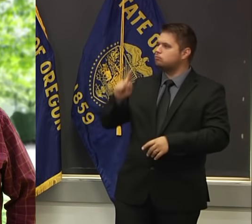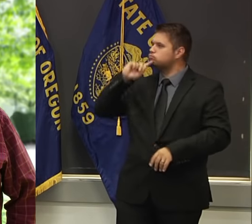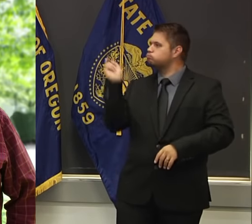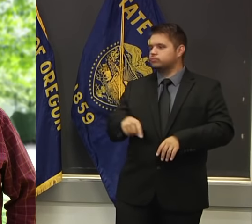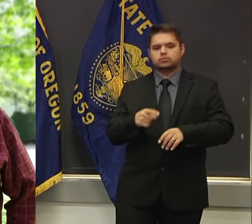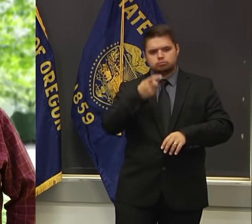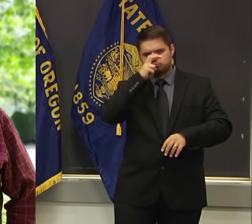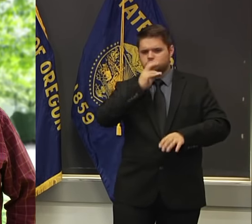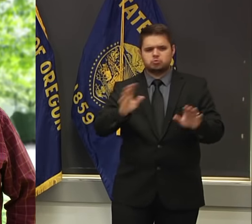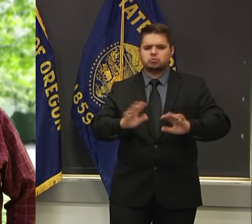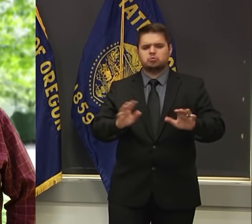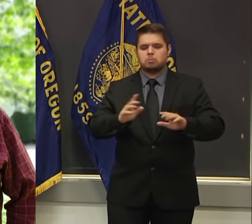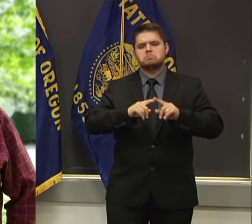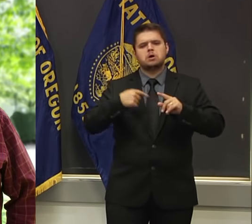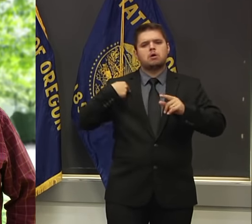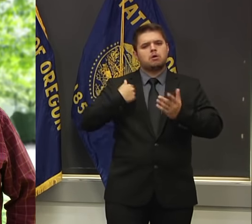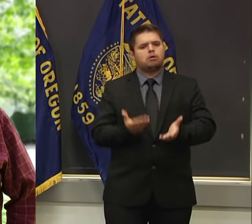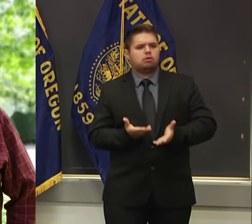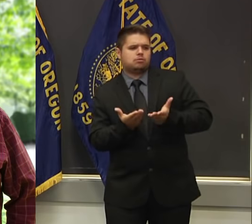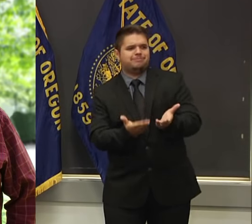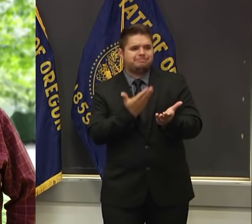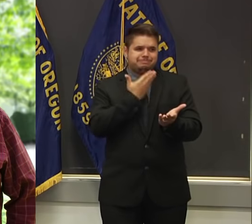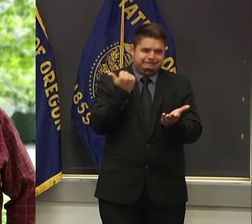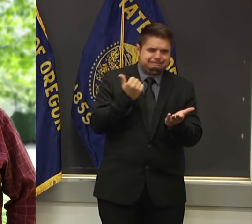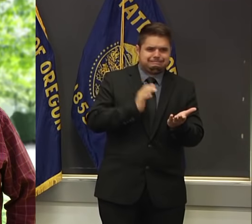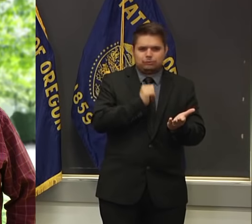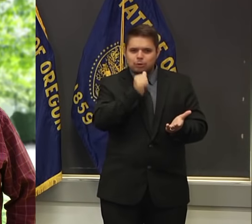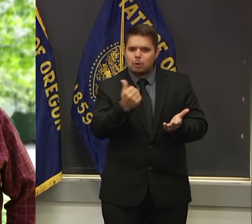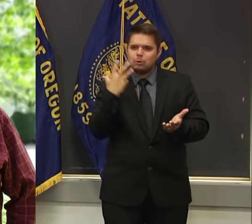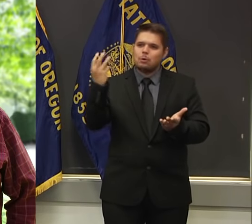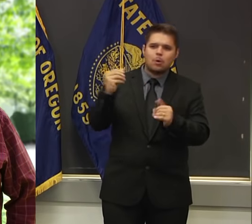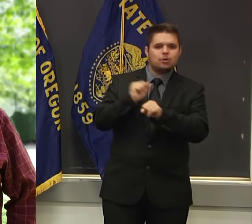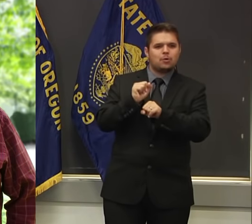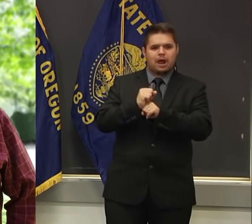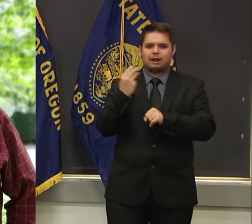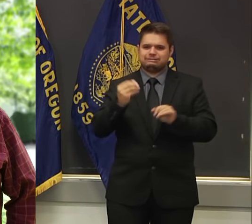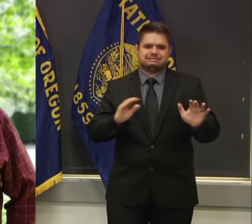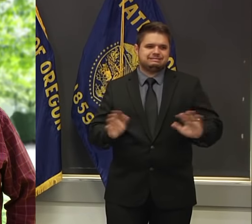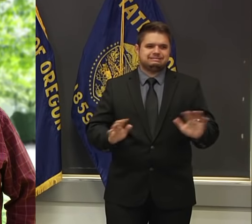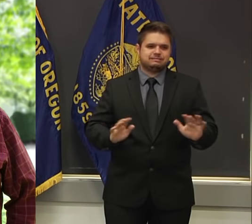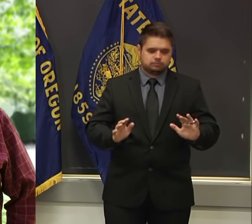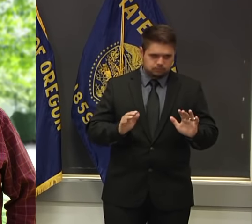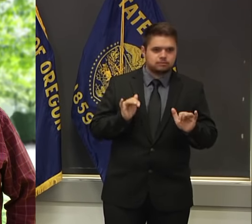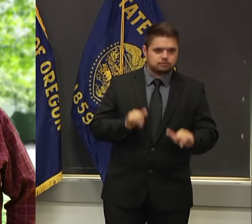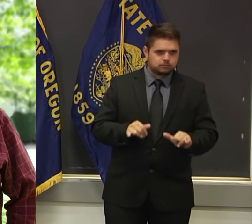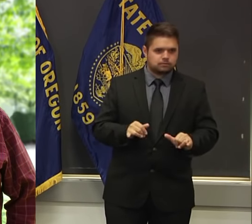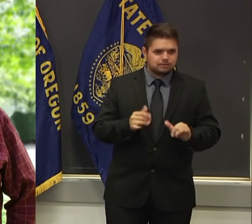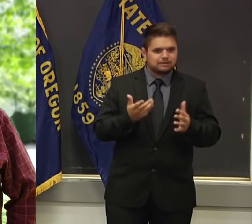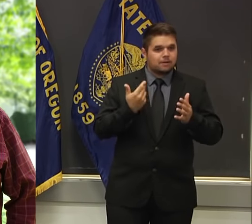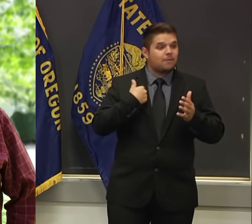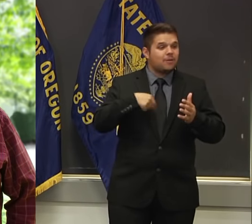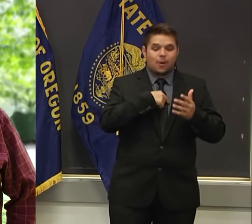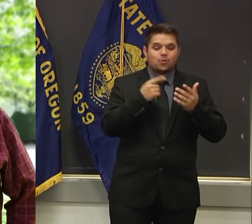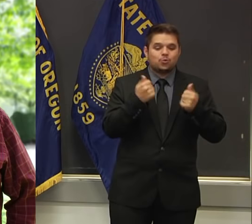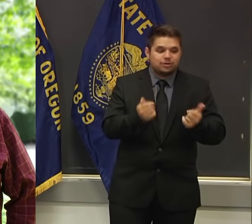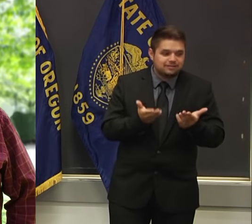is important to address this issue, and our focus should be on what we can do rather than simply on what we must